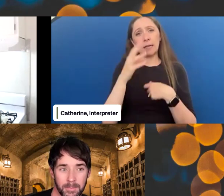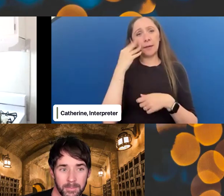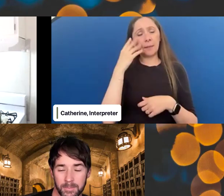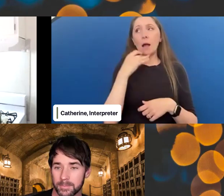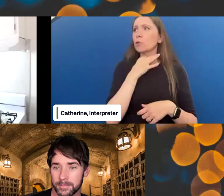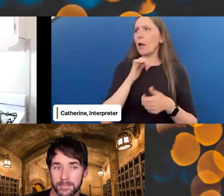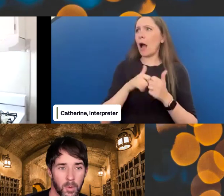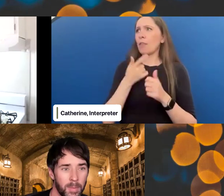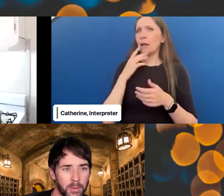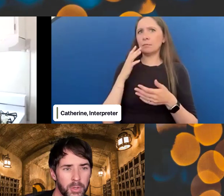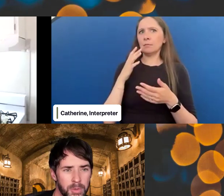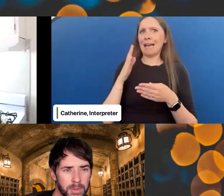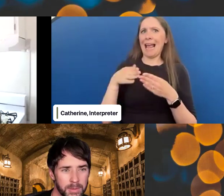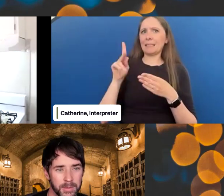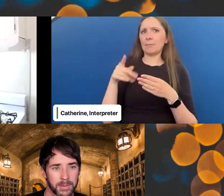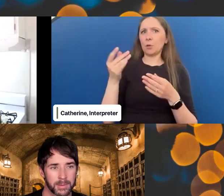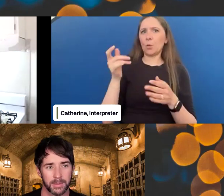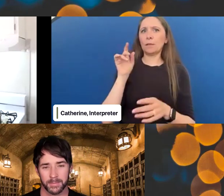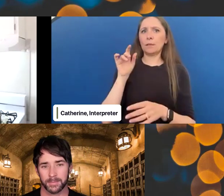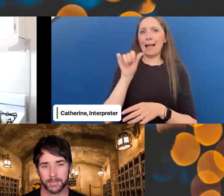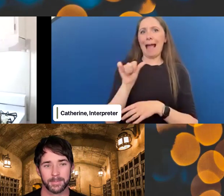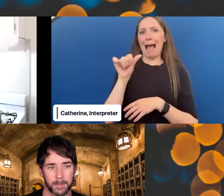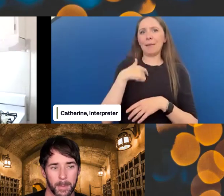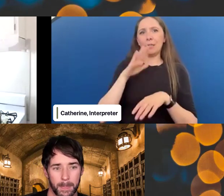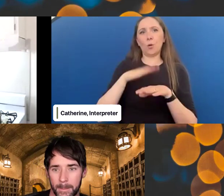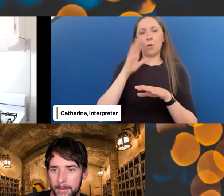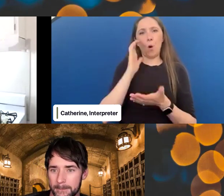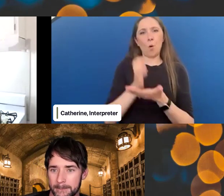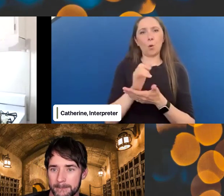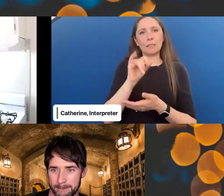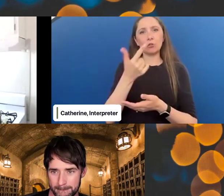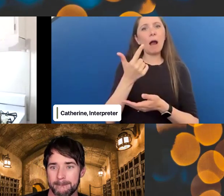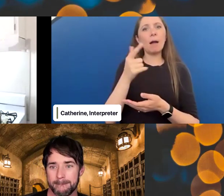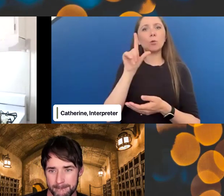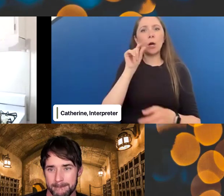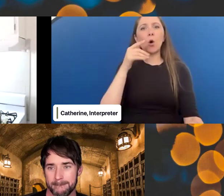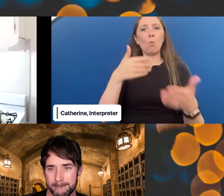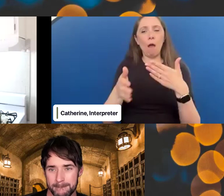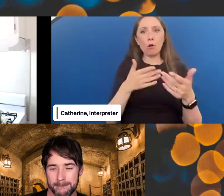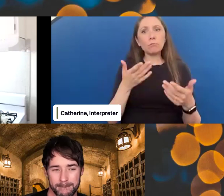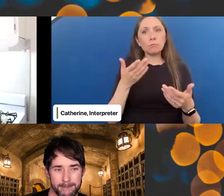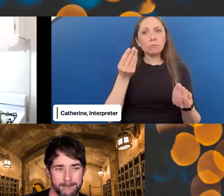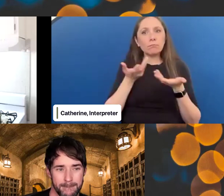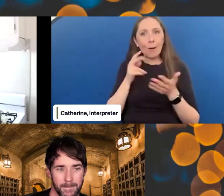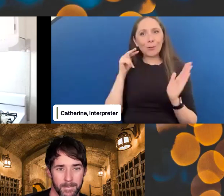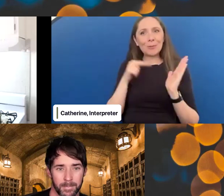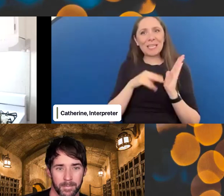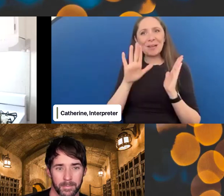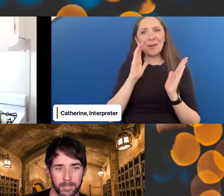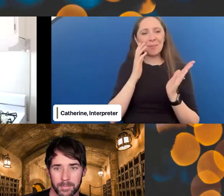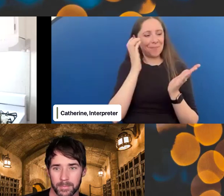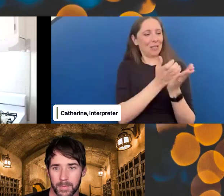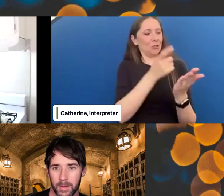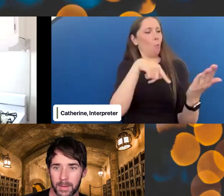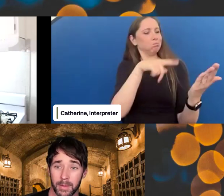curious how that turns out. So please tag me in your photos, you guys. Tag me in your posts. I want to see this pie come to life and celebrate